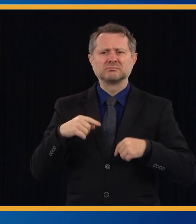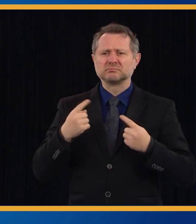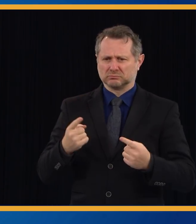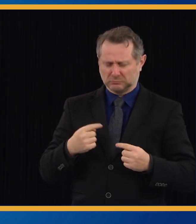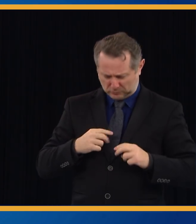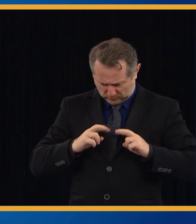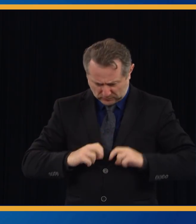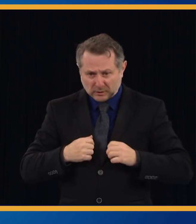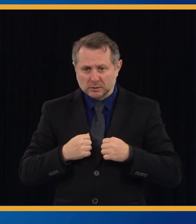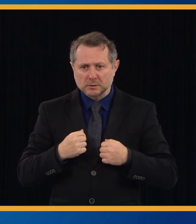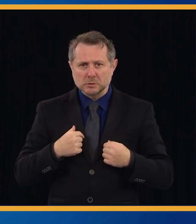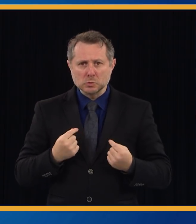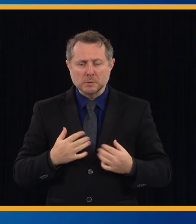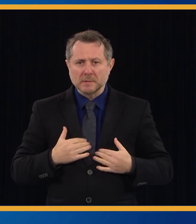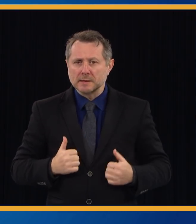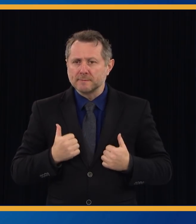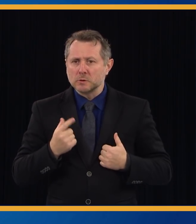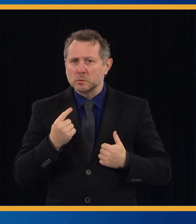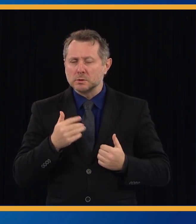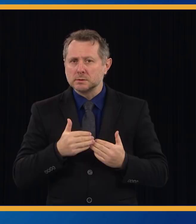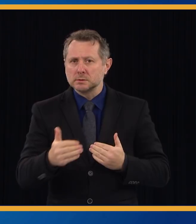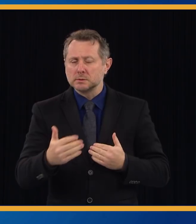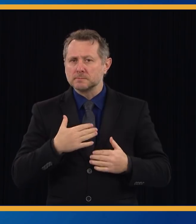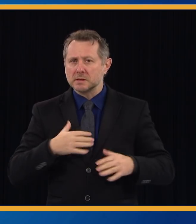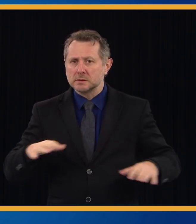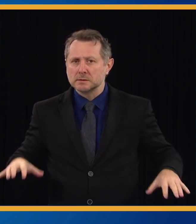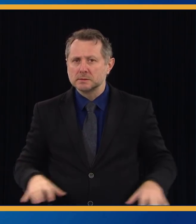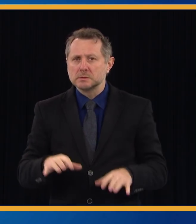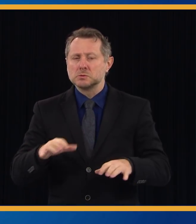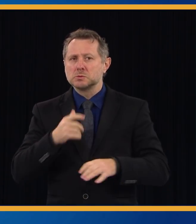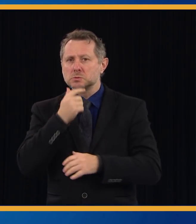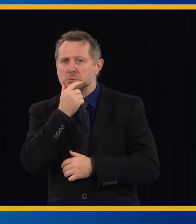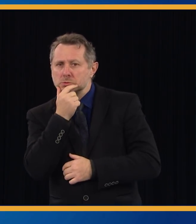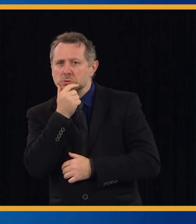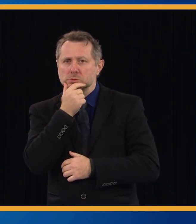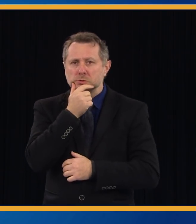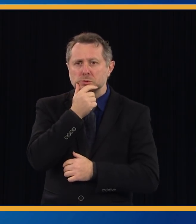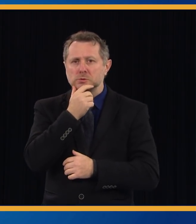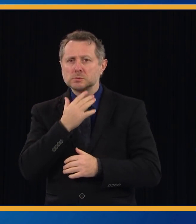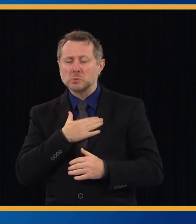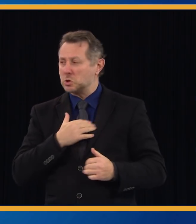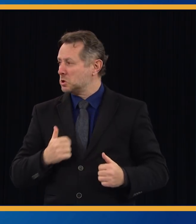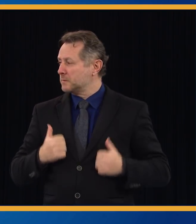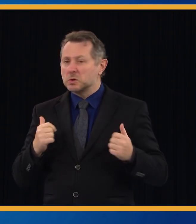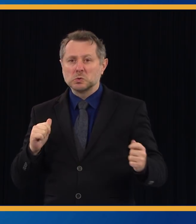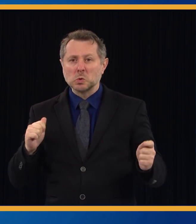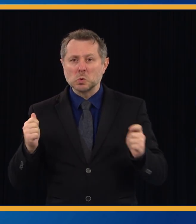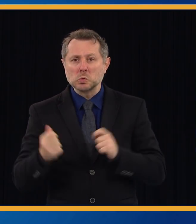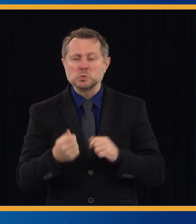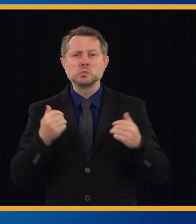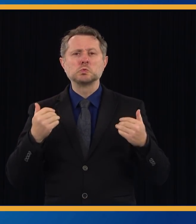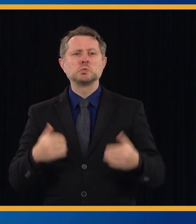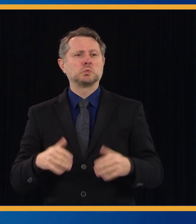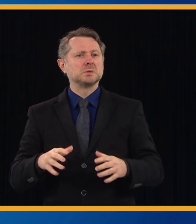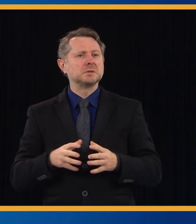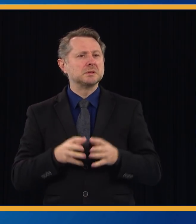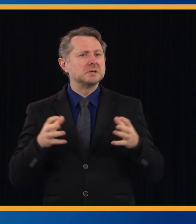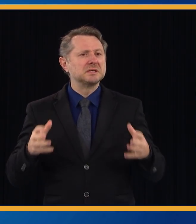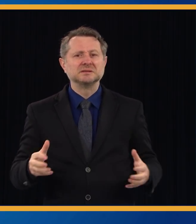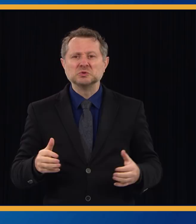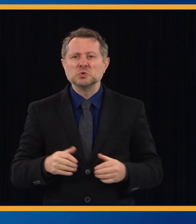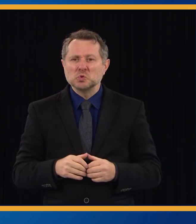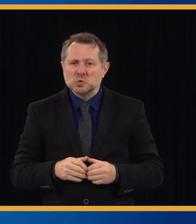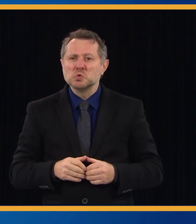their life and what they were doing, and when somebody all of a sudden pulls the rug out from under you and you wind up in a different place, you just